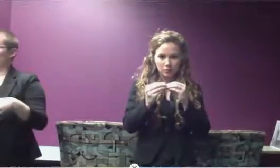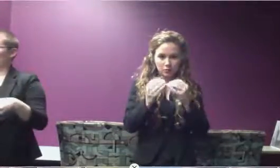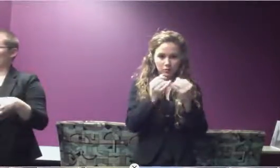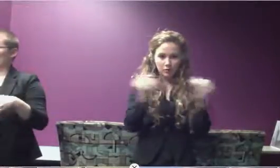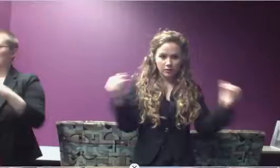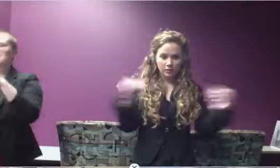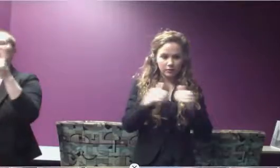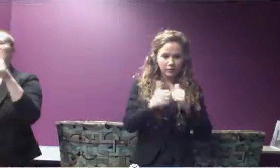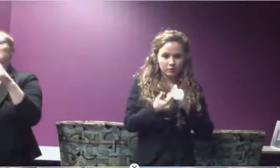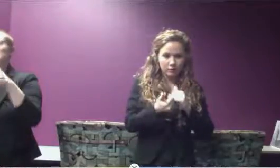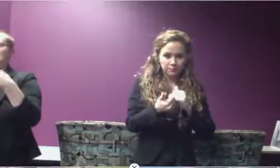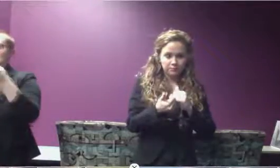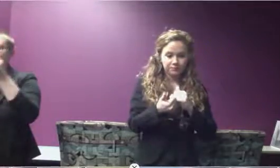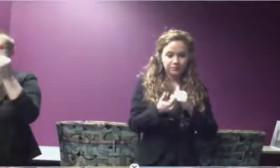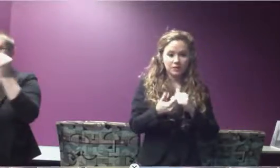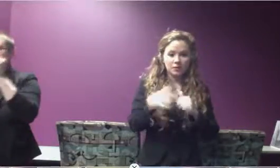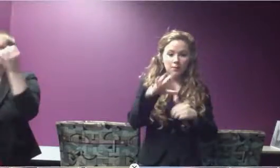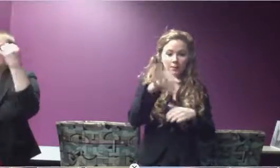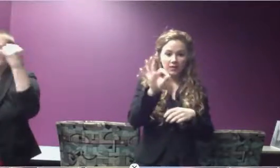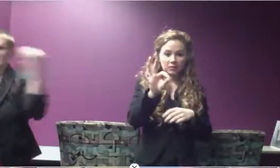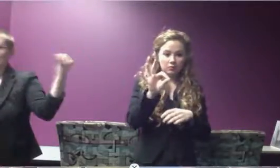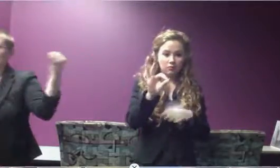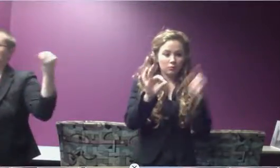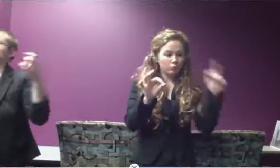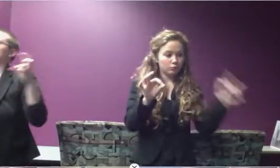So we're going to make a number line.